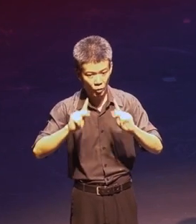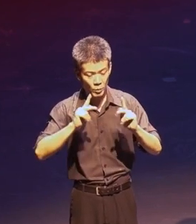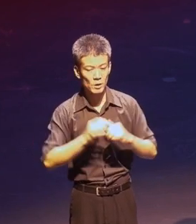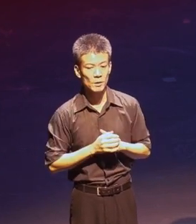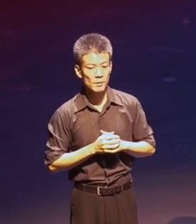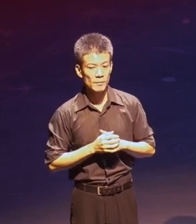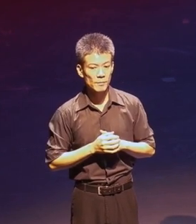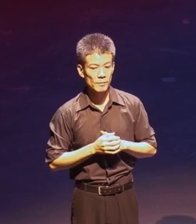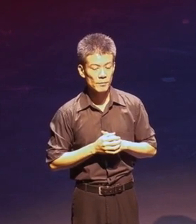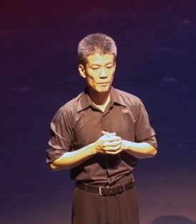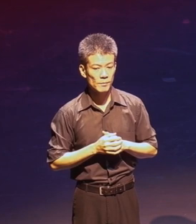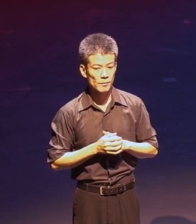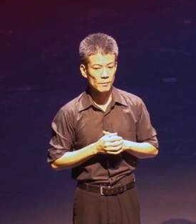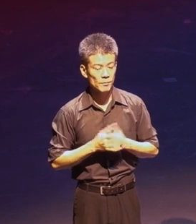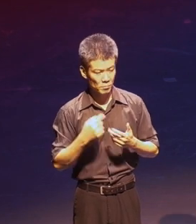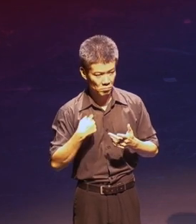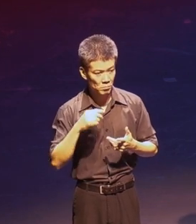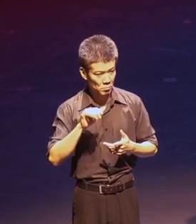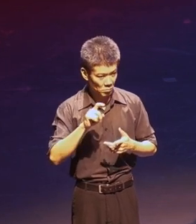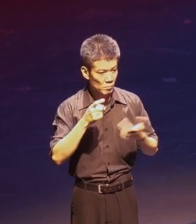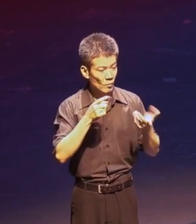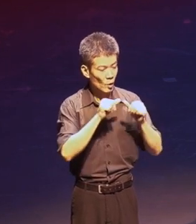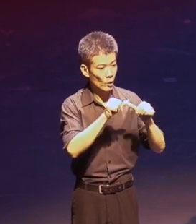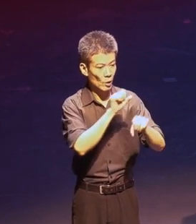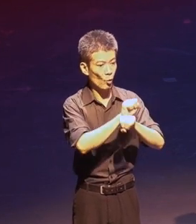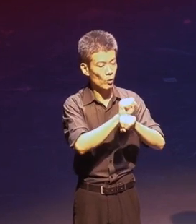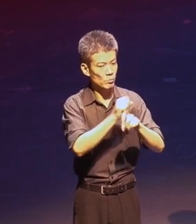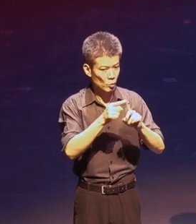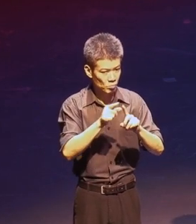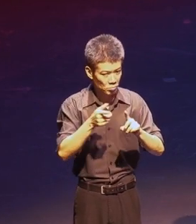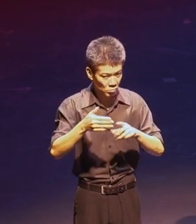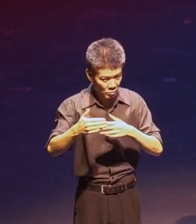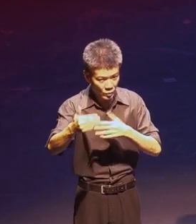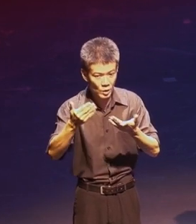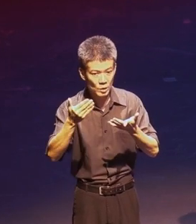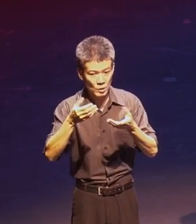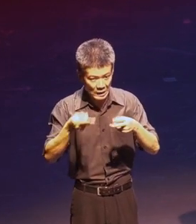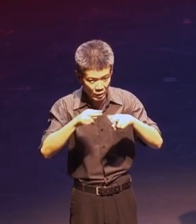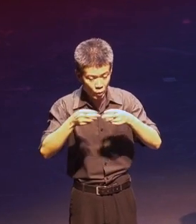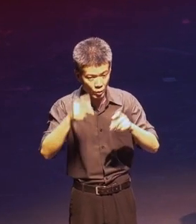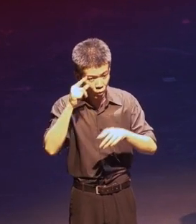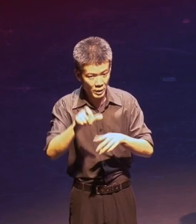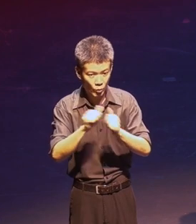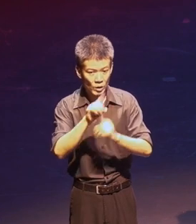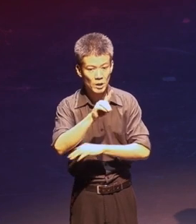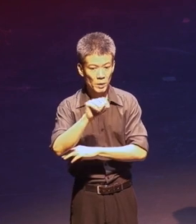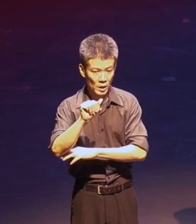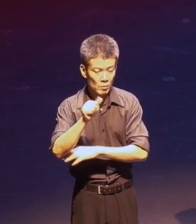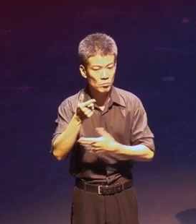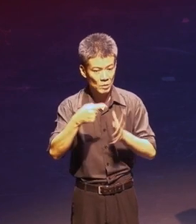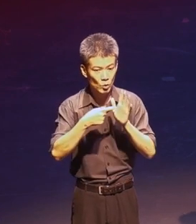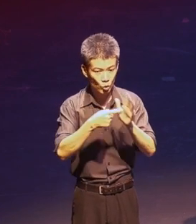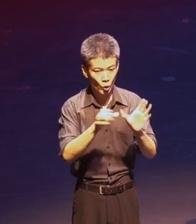performances. So we must continue to work towards increasing opportunities for persons with disabilities